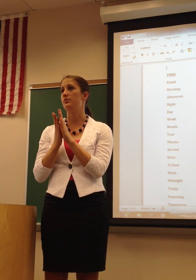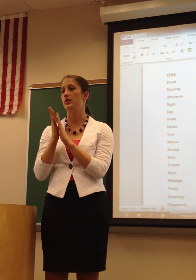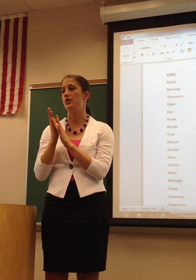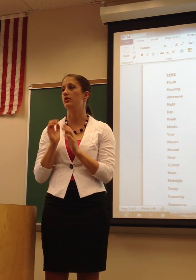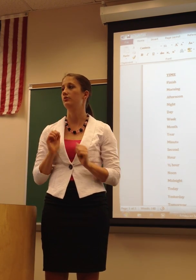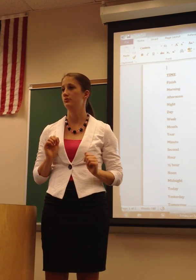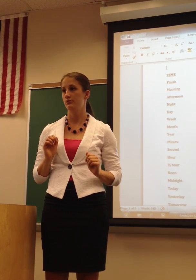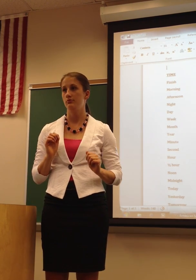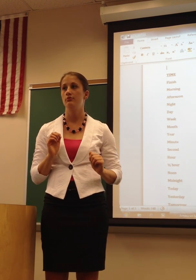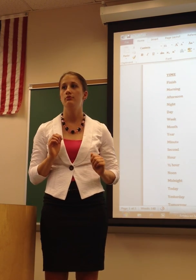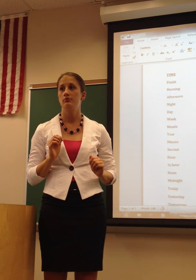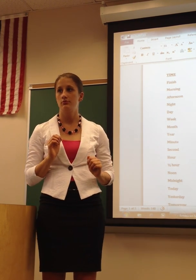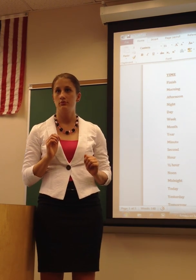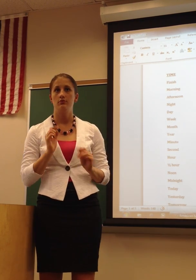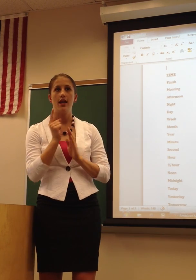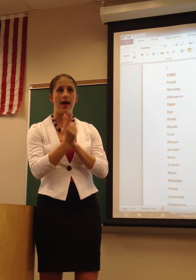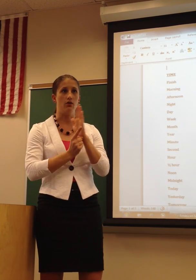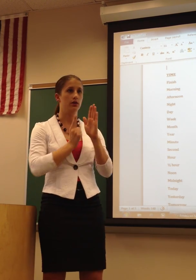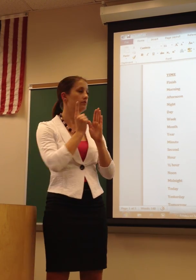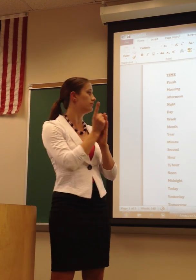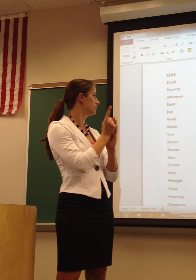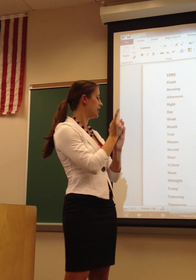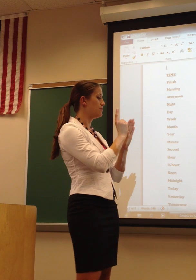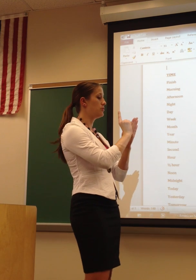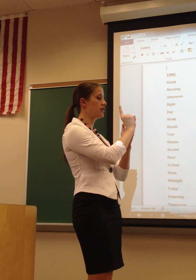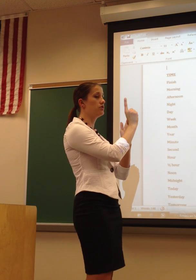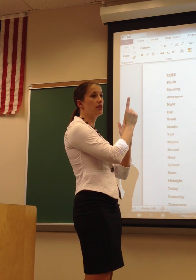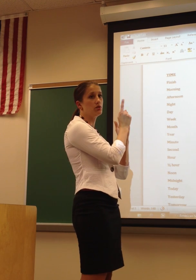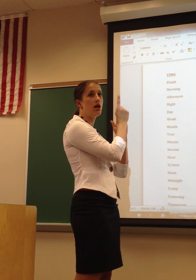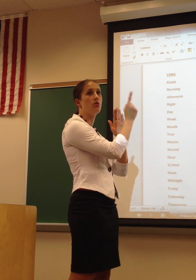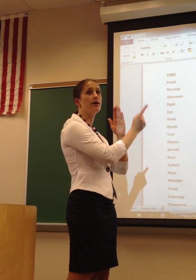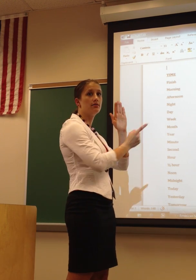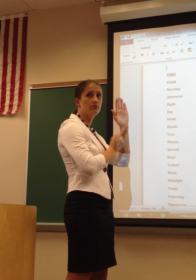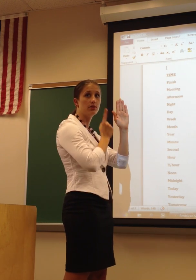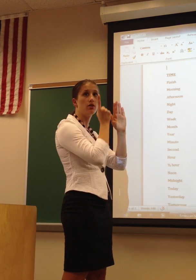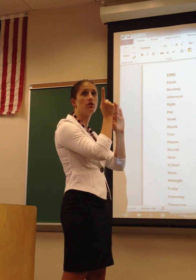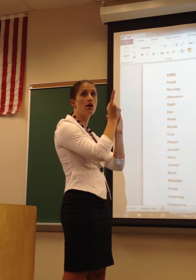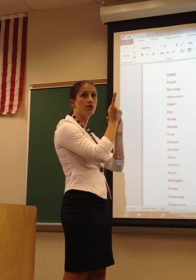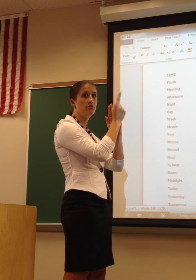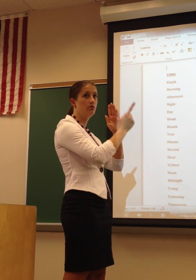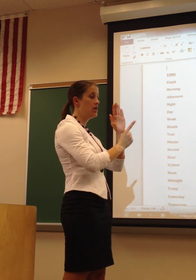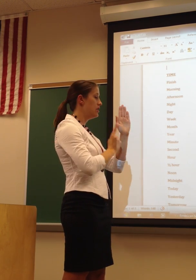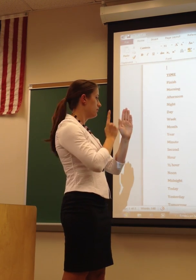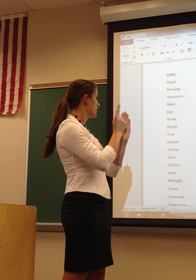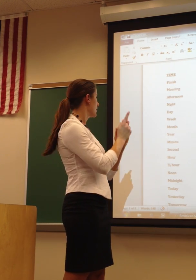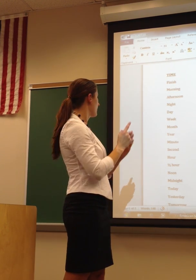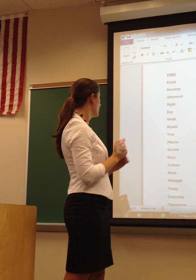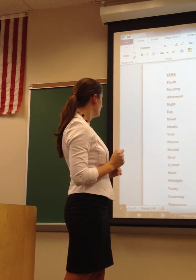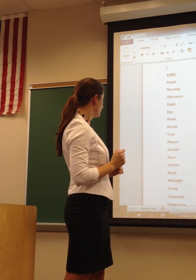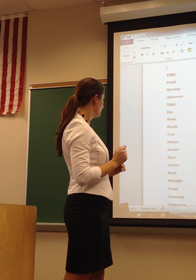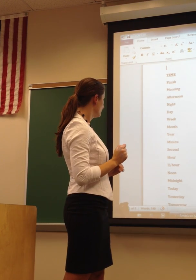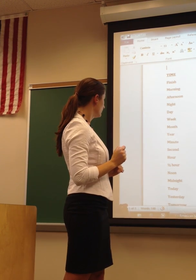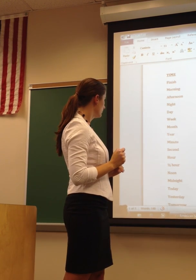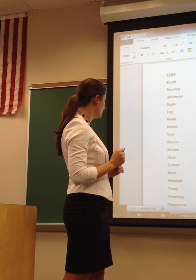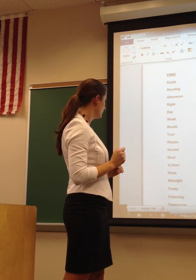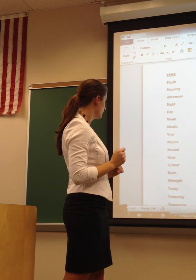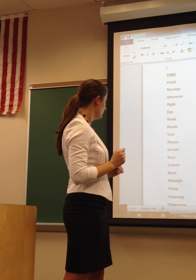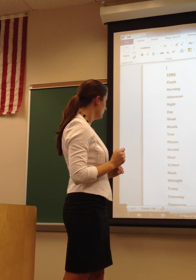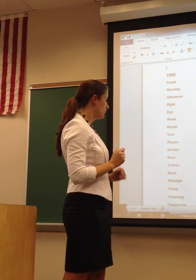done here. Hour. And then remember it goes clockwise, just like on the clock. Right to left.